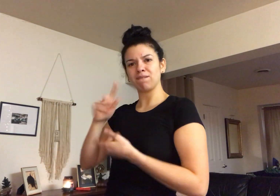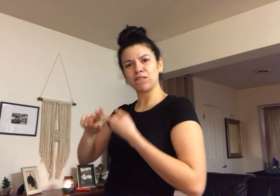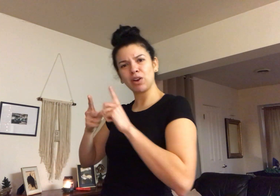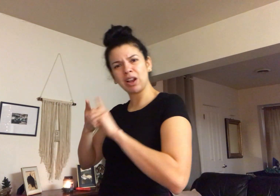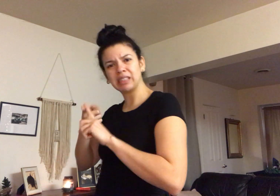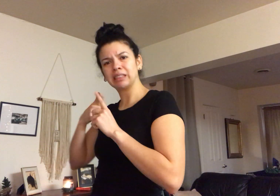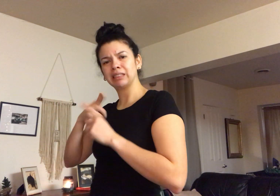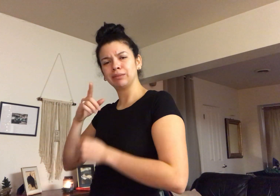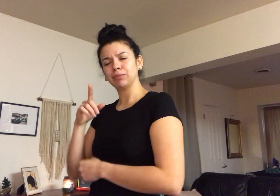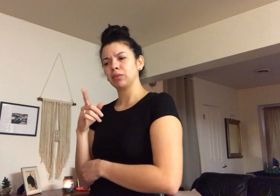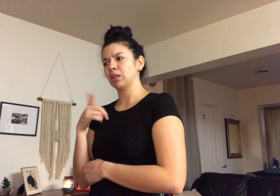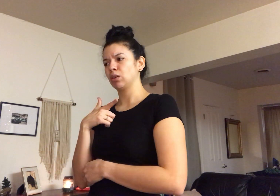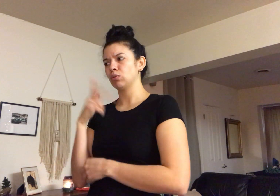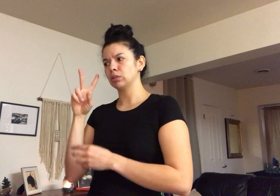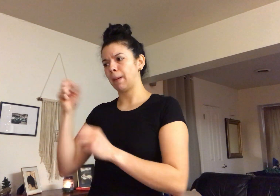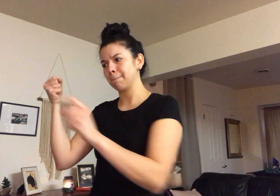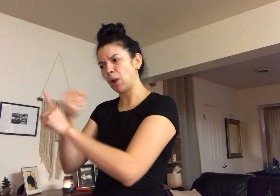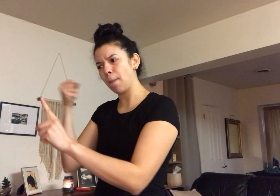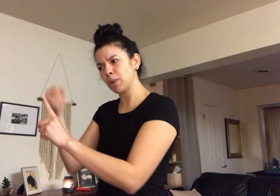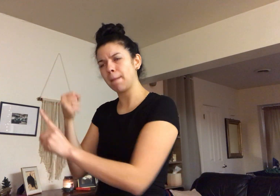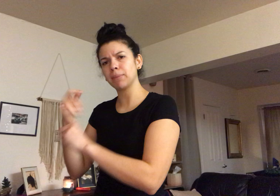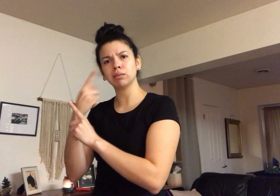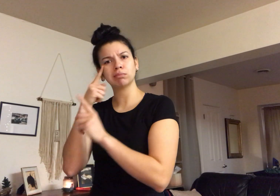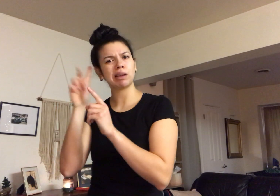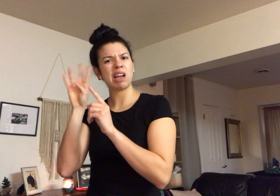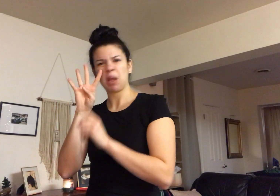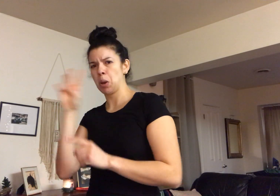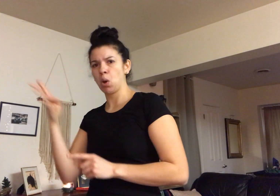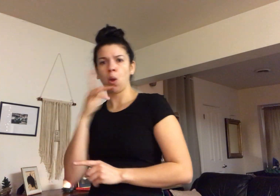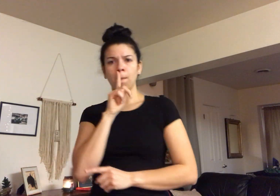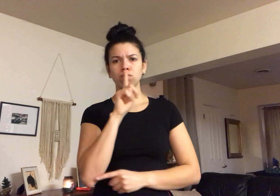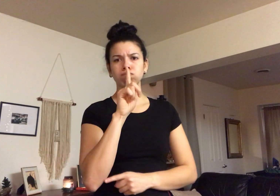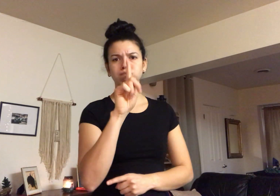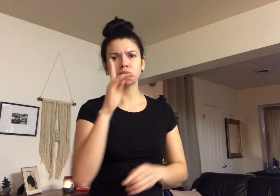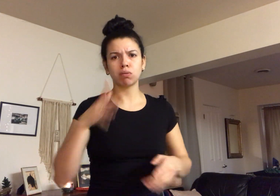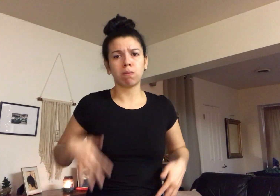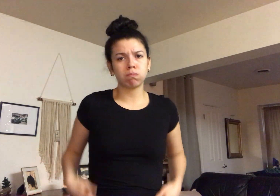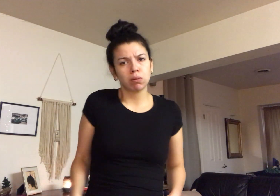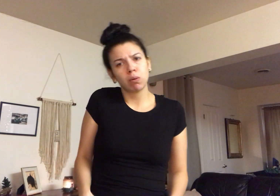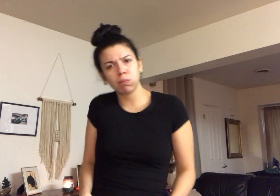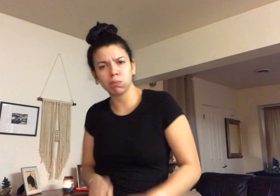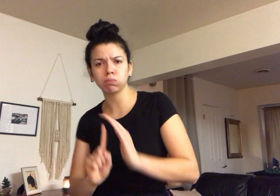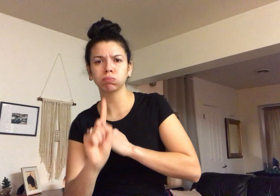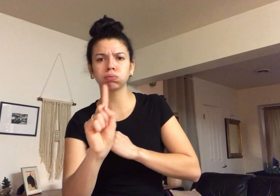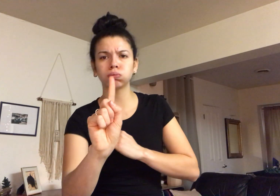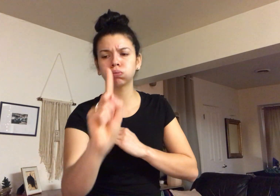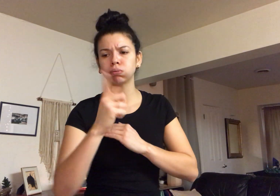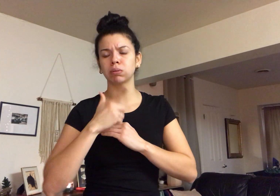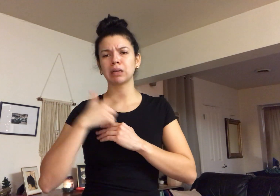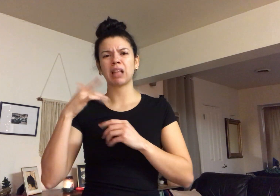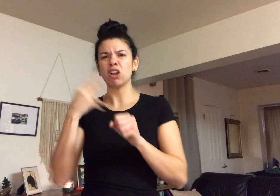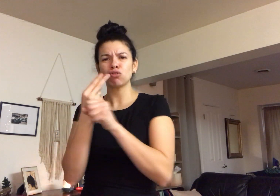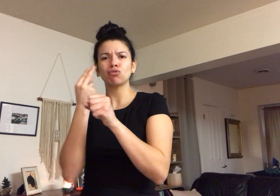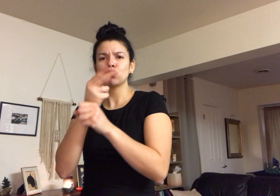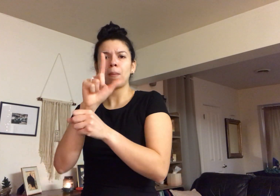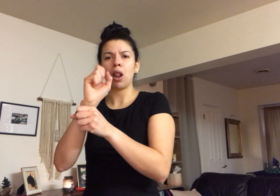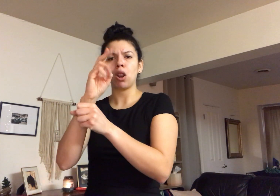pocket and walked with my head down as if I didn't even notice. Couldn't use my locker for weeks because the bolt on the lock reminded me of the one I had put on my lips